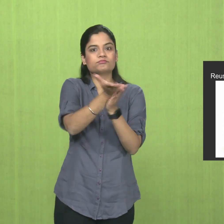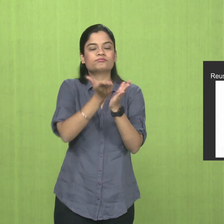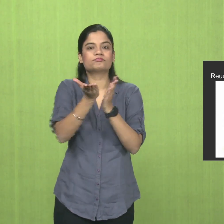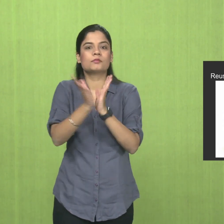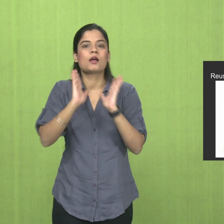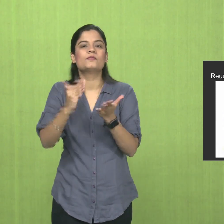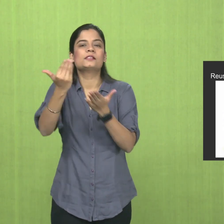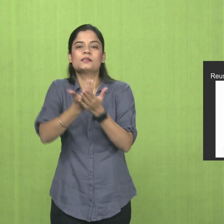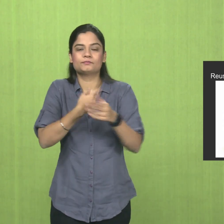reused.